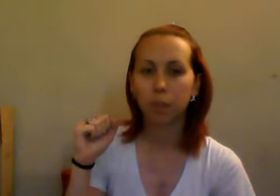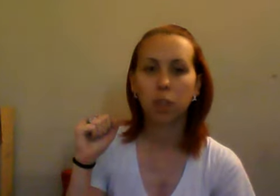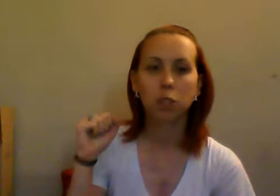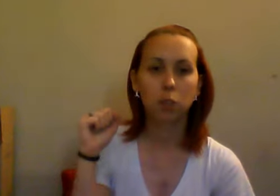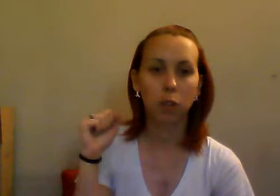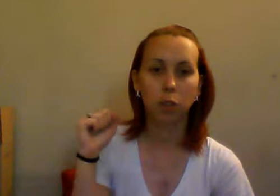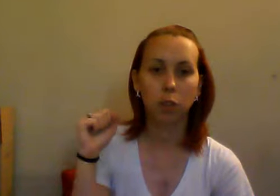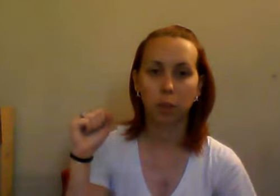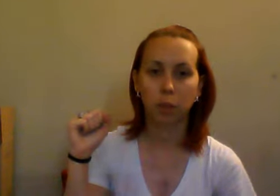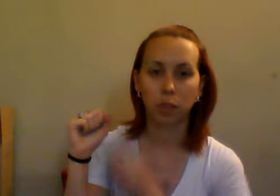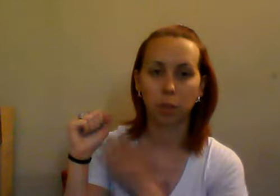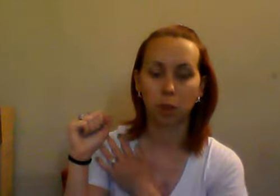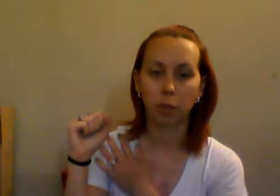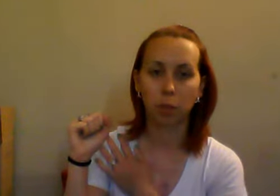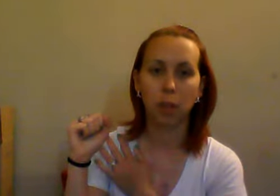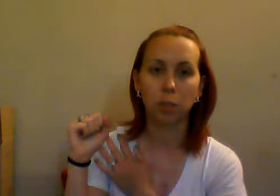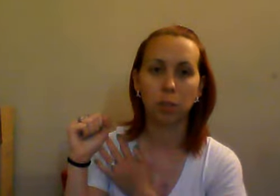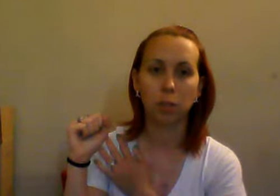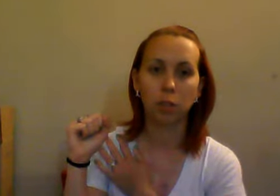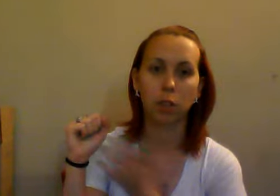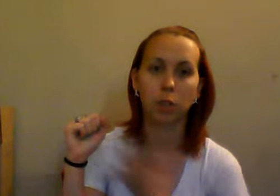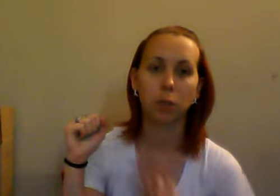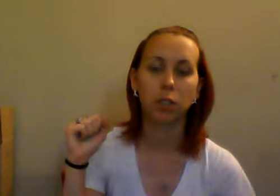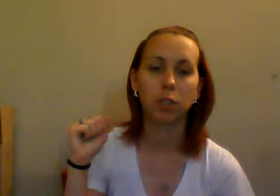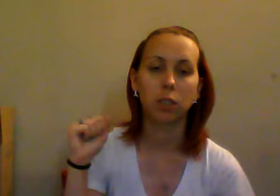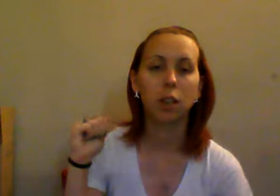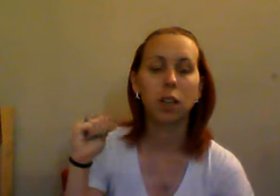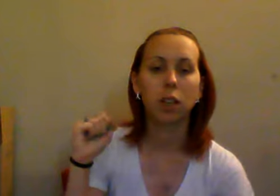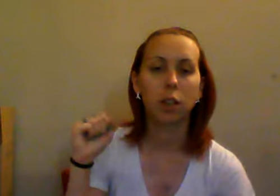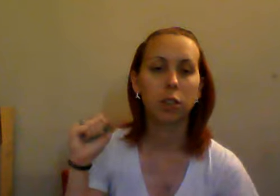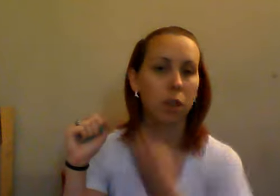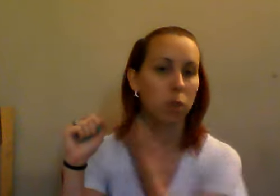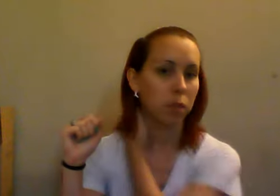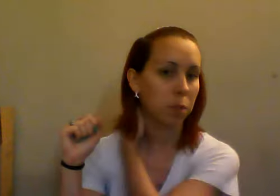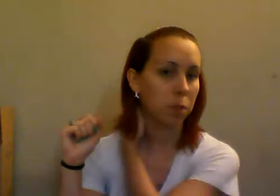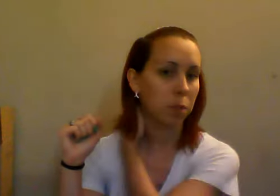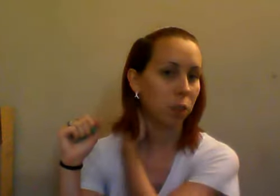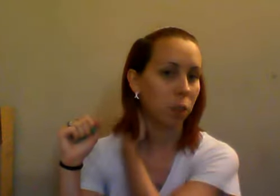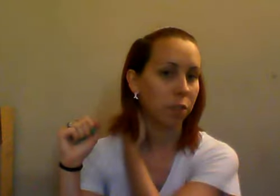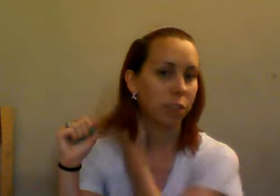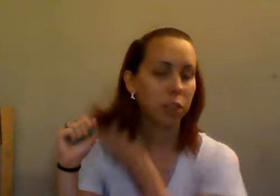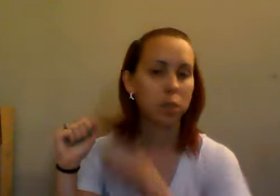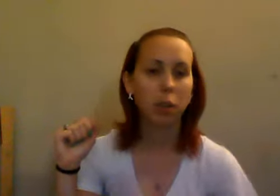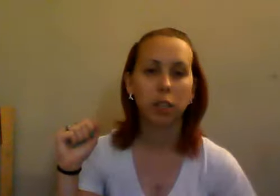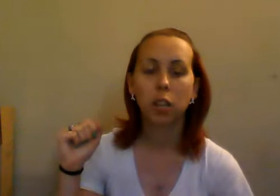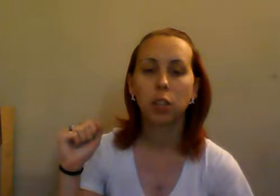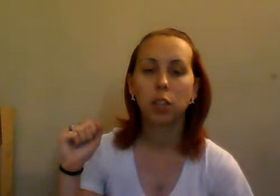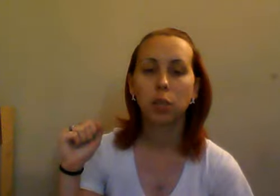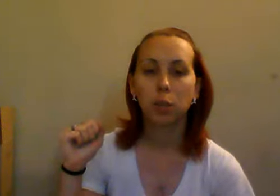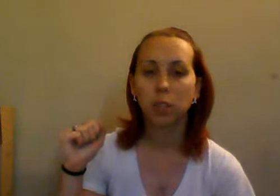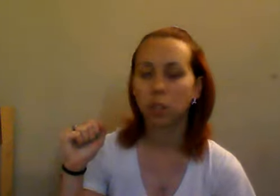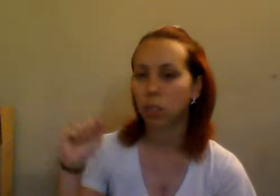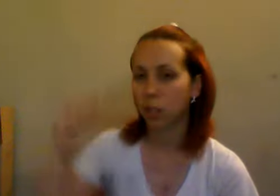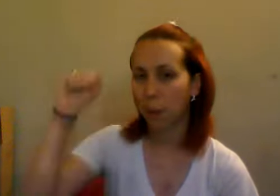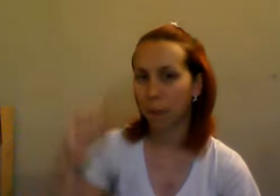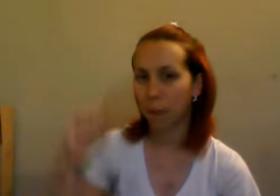So we're going to go ahead and make sure that our hand placement is correct while we do this. The other thing I want to mention when finger spelling, you want to make sure that you're not bouncing